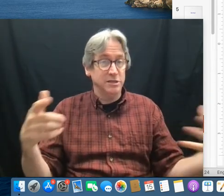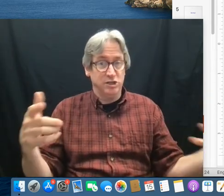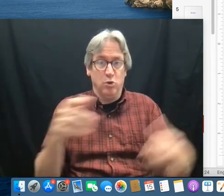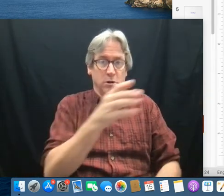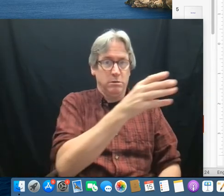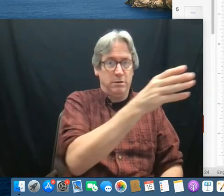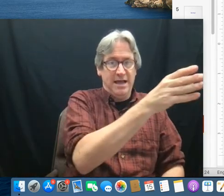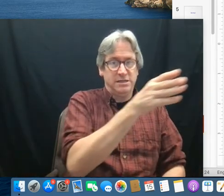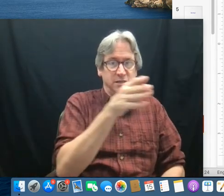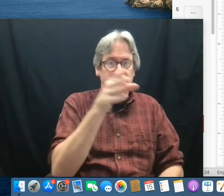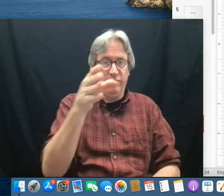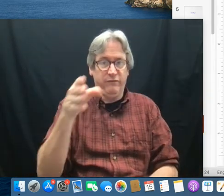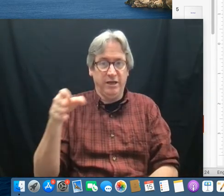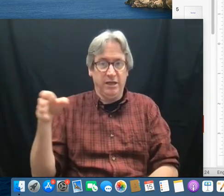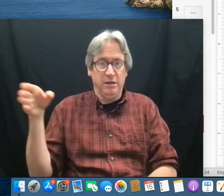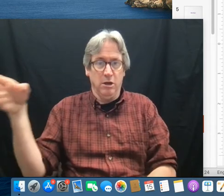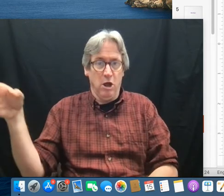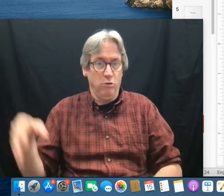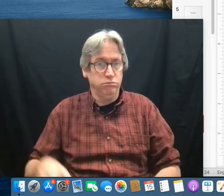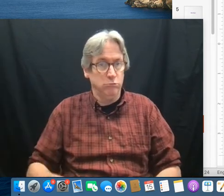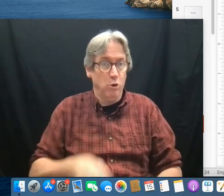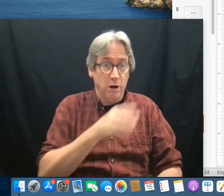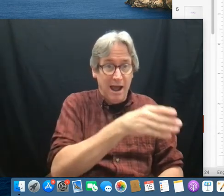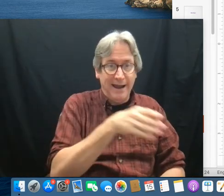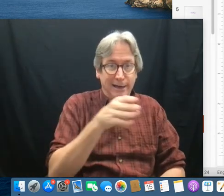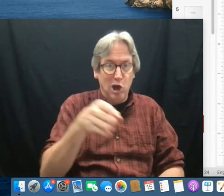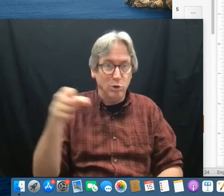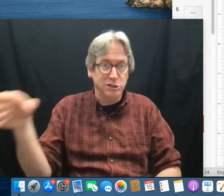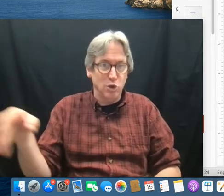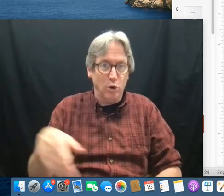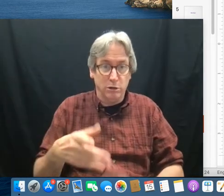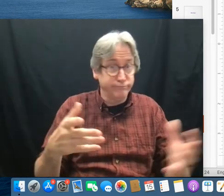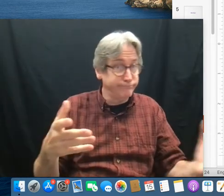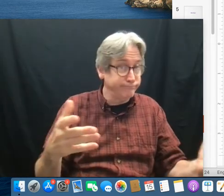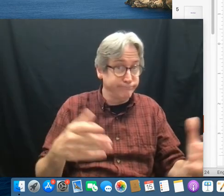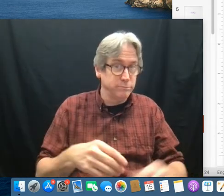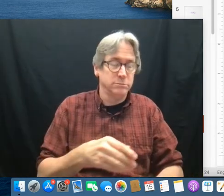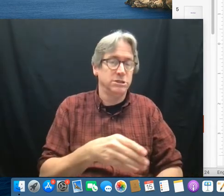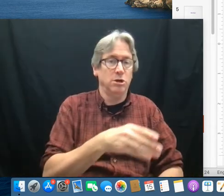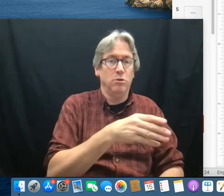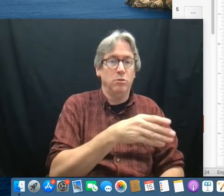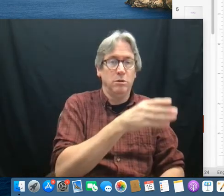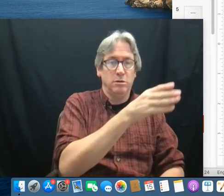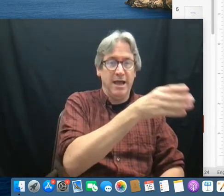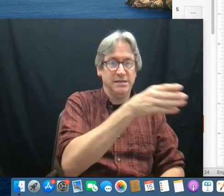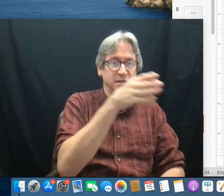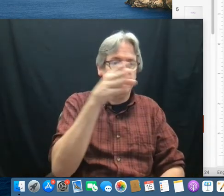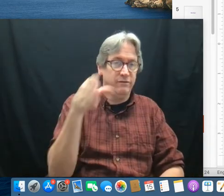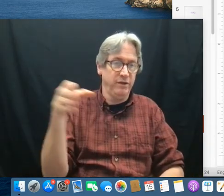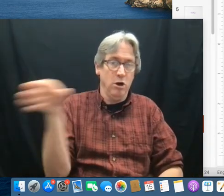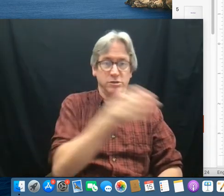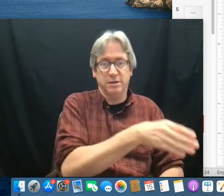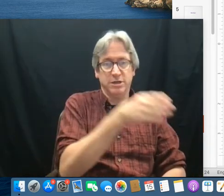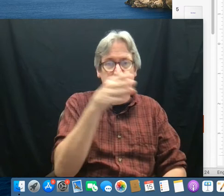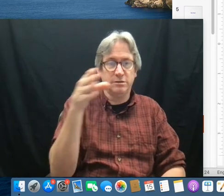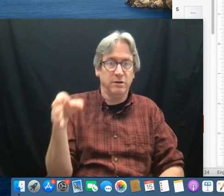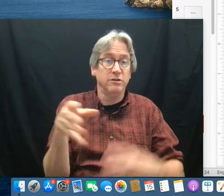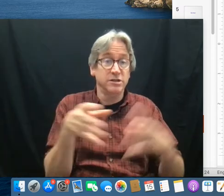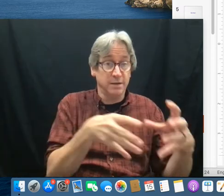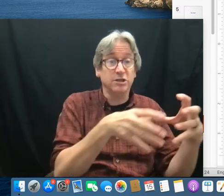information. There's many different cases that we can use and tenses. At its basic